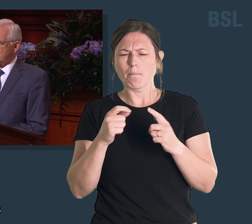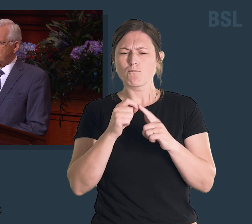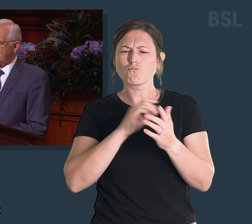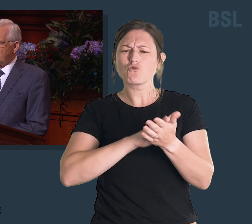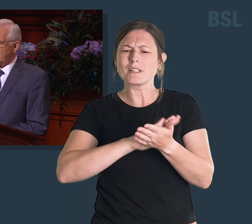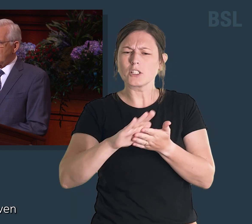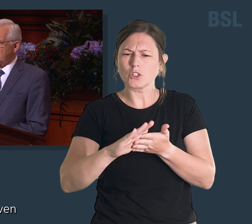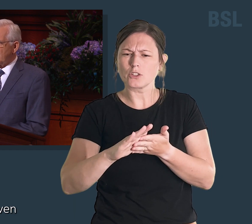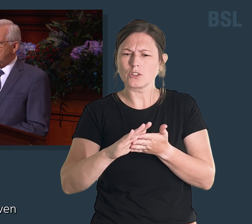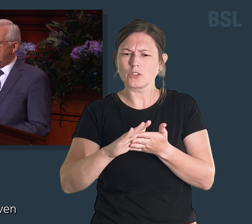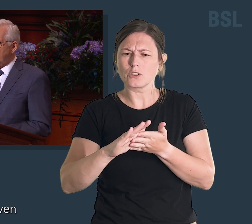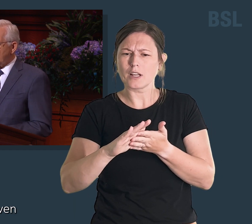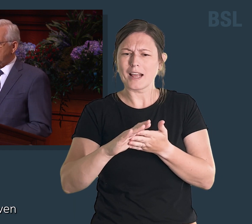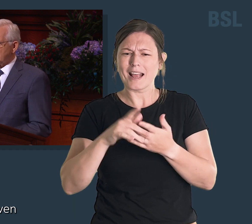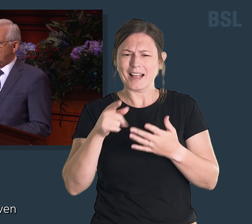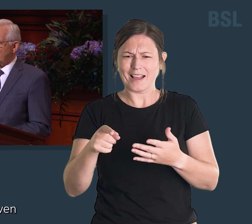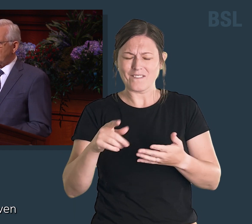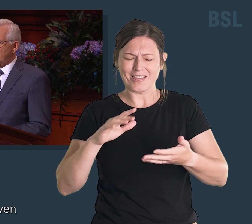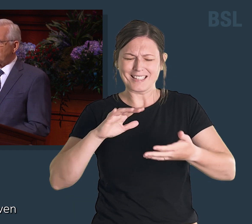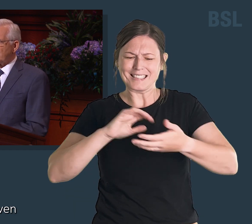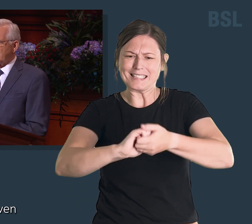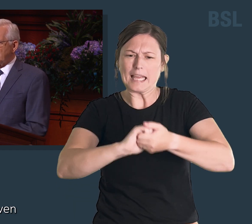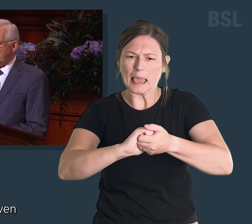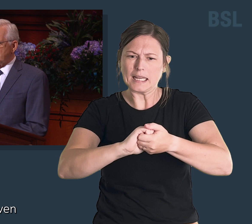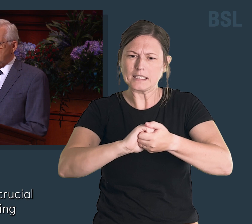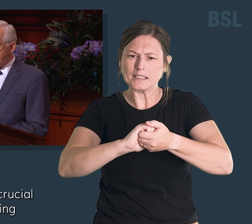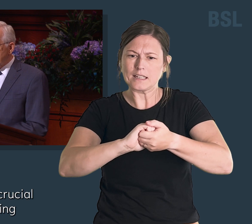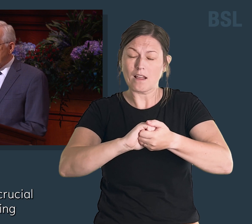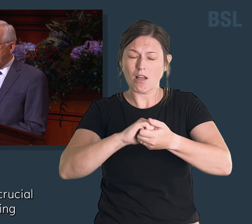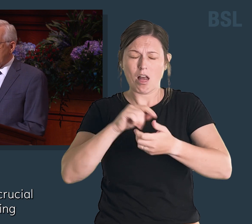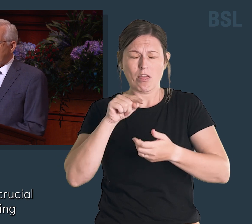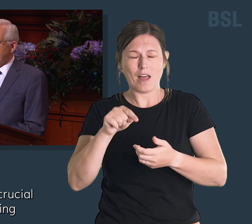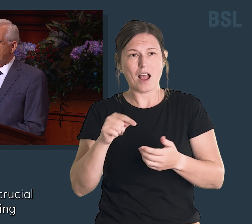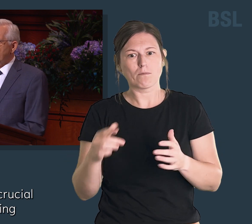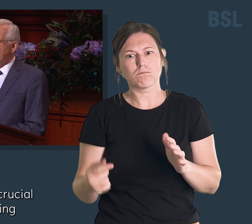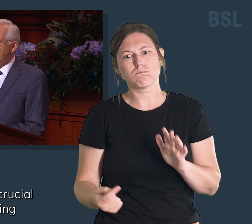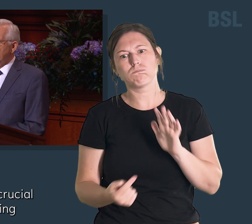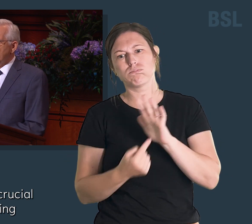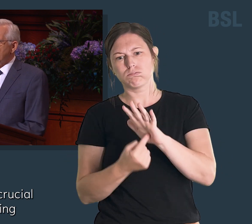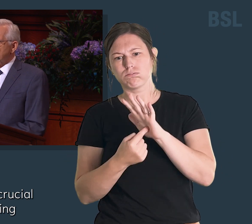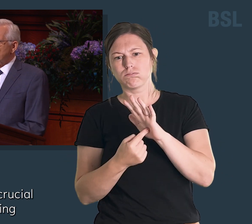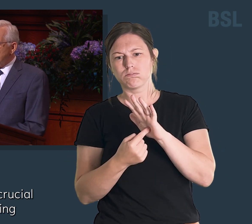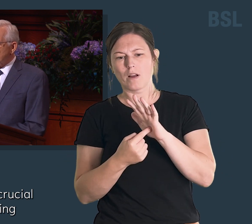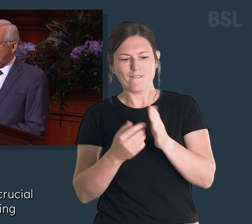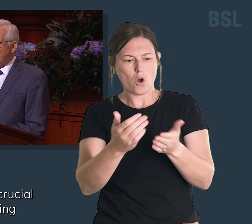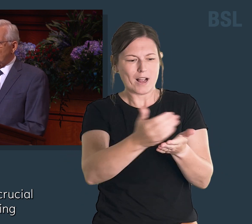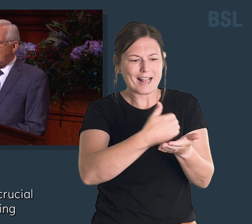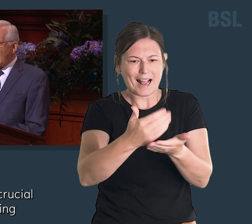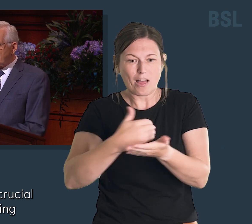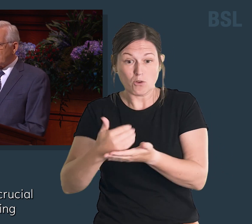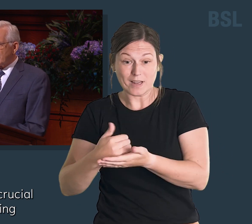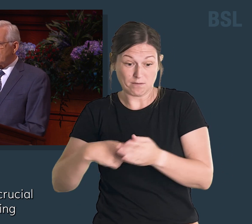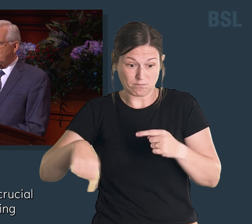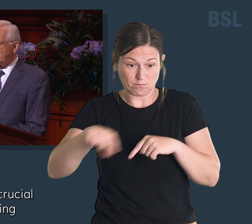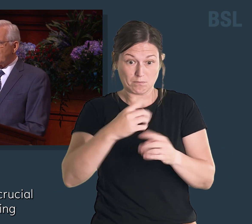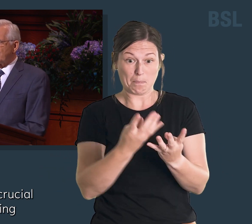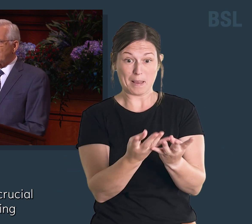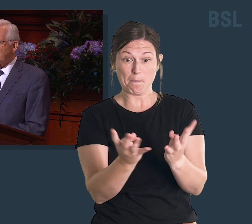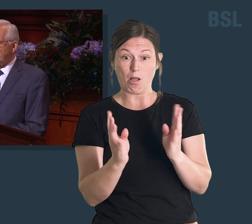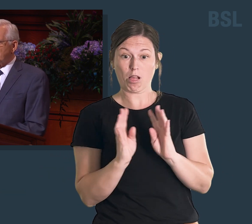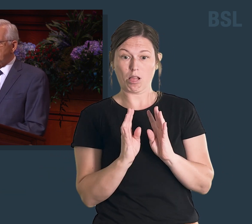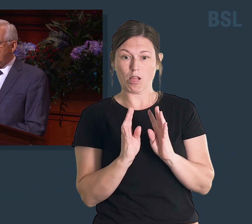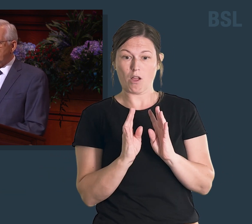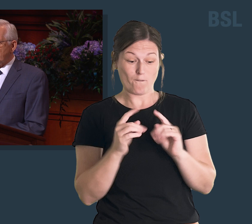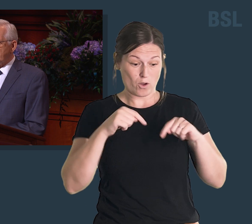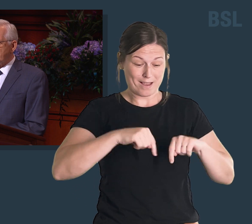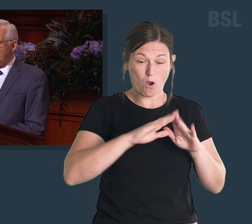ordinances and make them binding both on earth and in heaven, the sealing power, is crucial for gathering and preparing